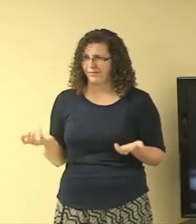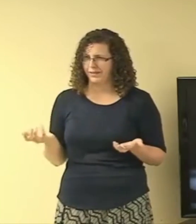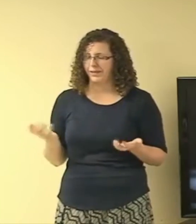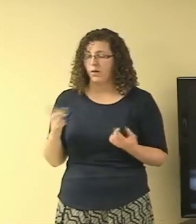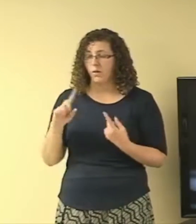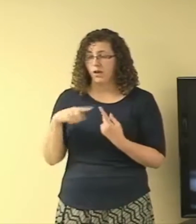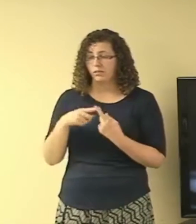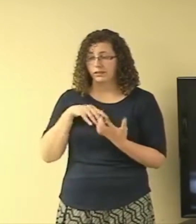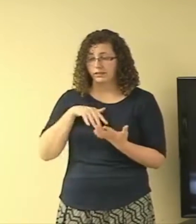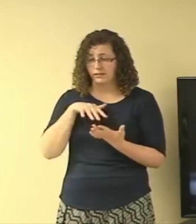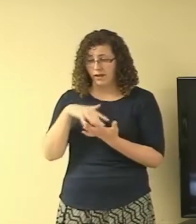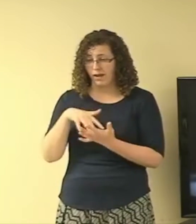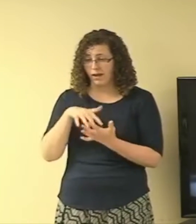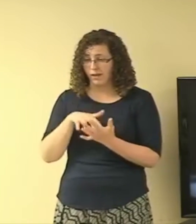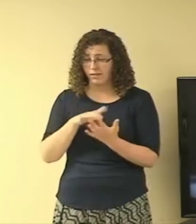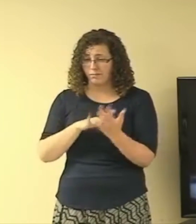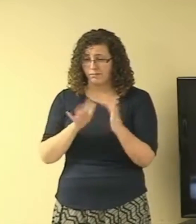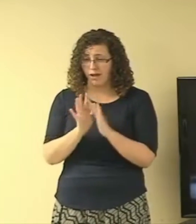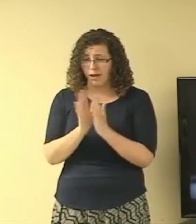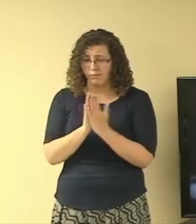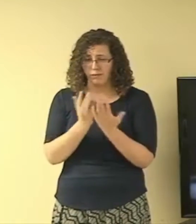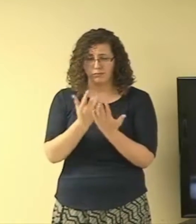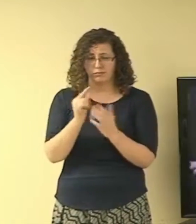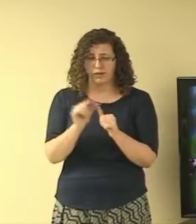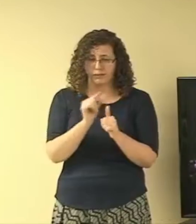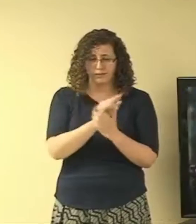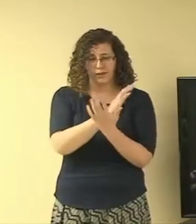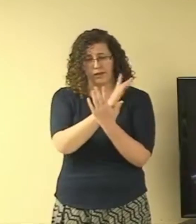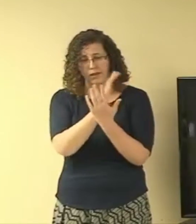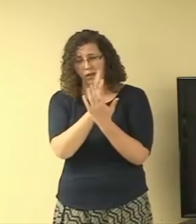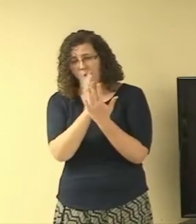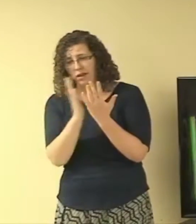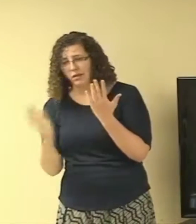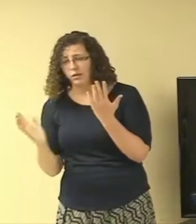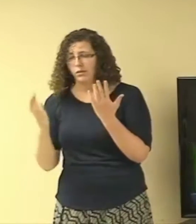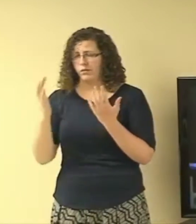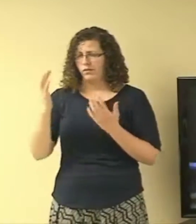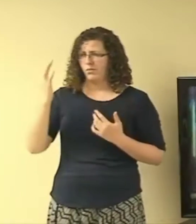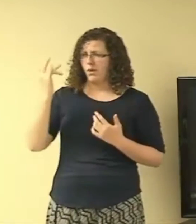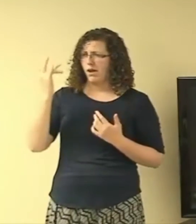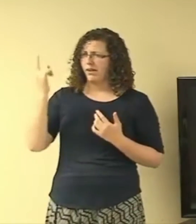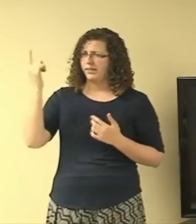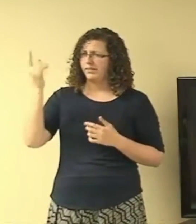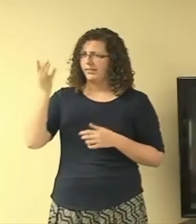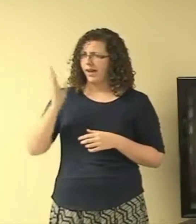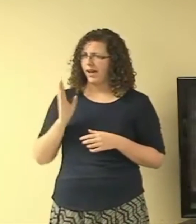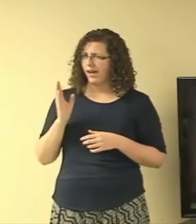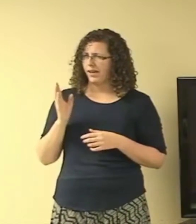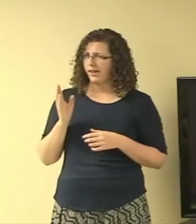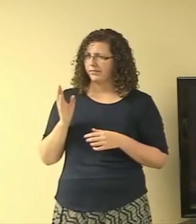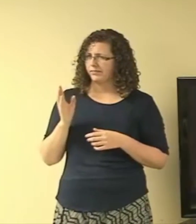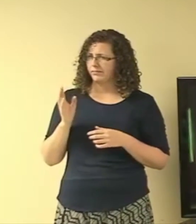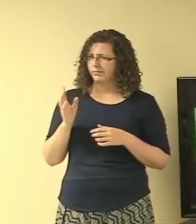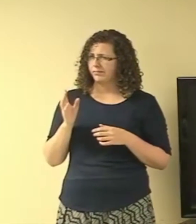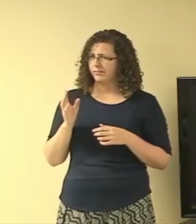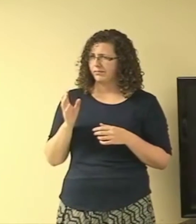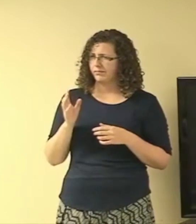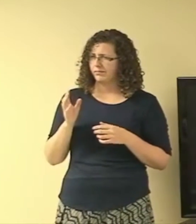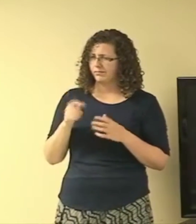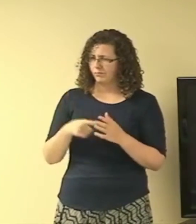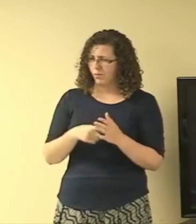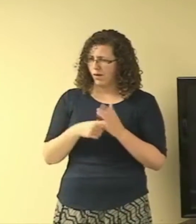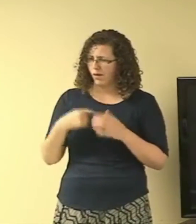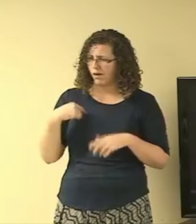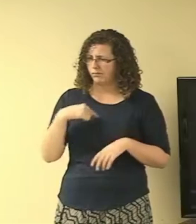of redemption from Genesis to maps all the way through the scripture, why is it that God takes us all the way through that